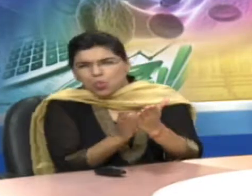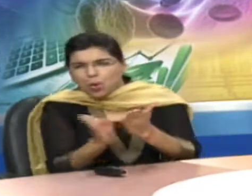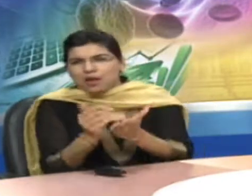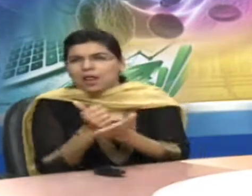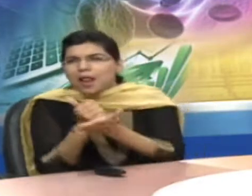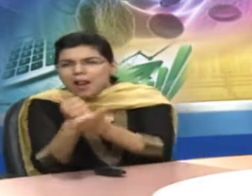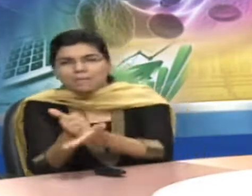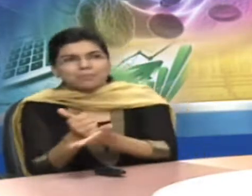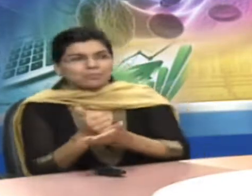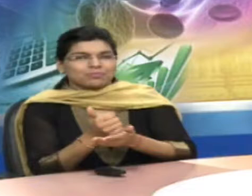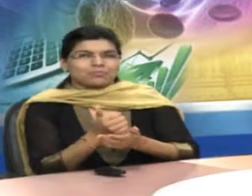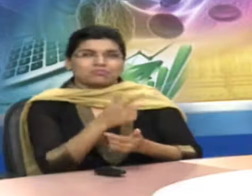and